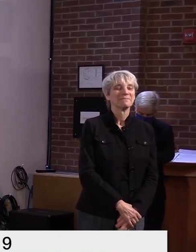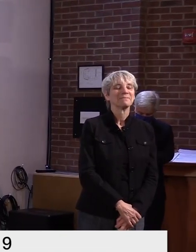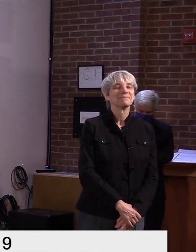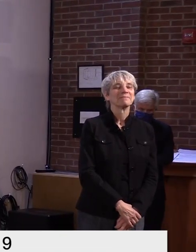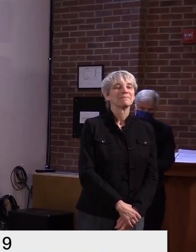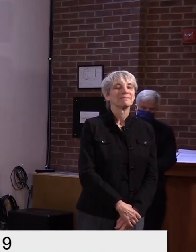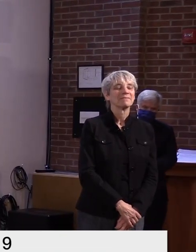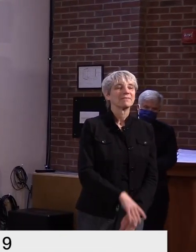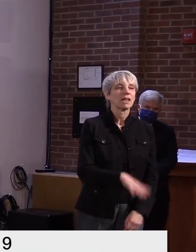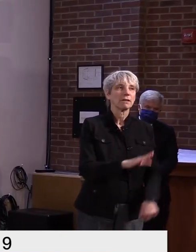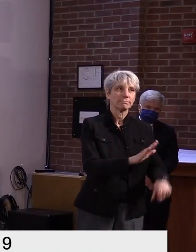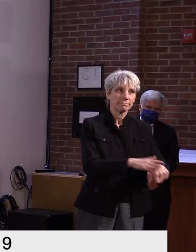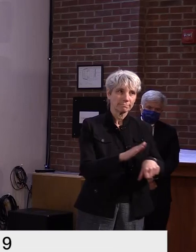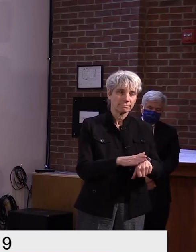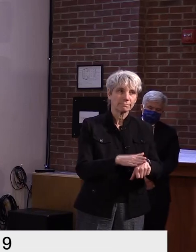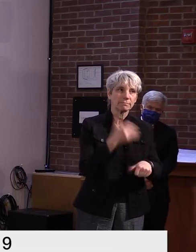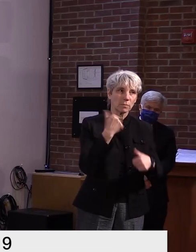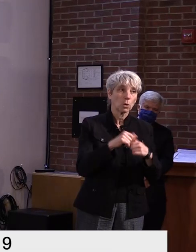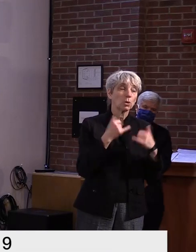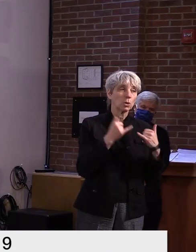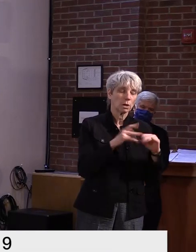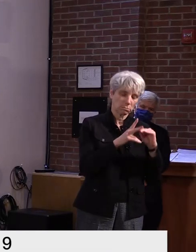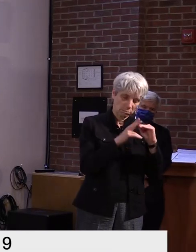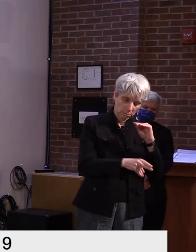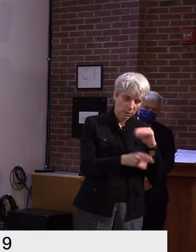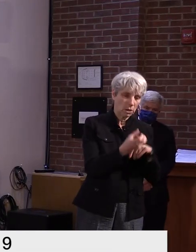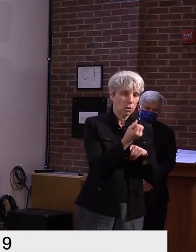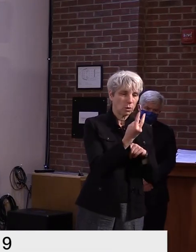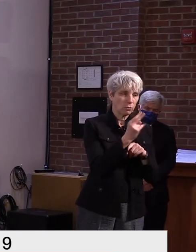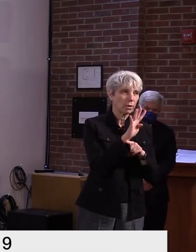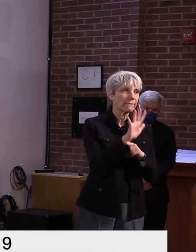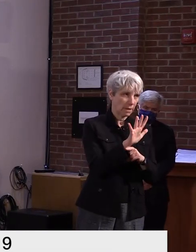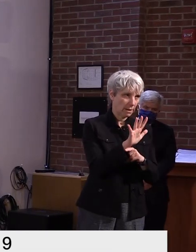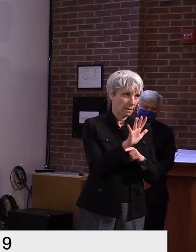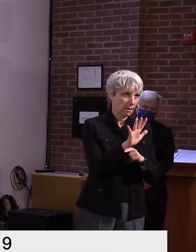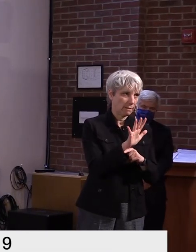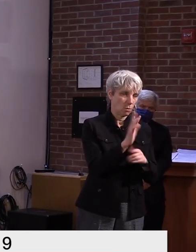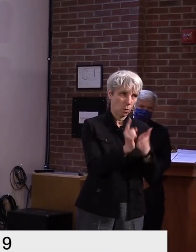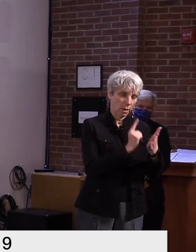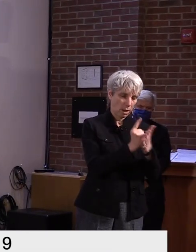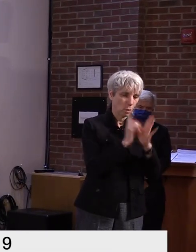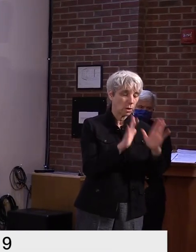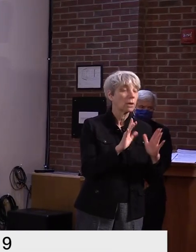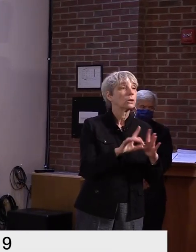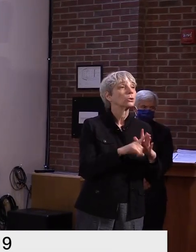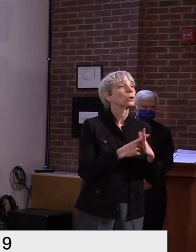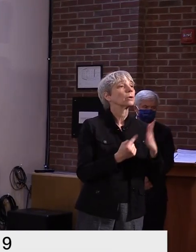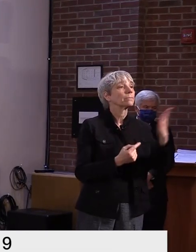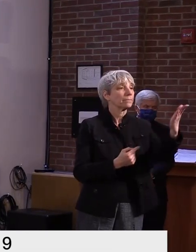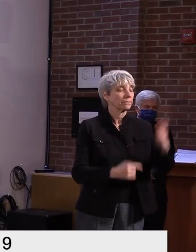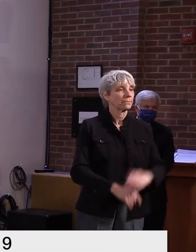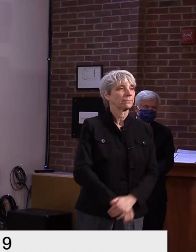have a hard stop at 12:45 today, which is in 1 hour. Start in the room with Kelvin.